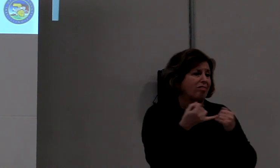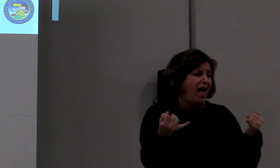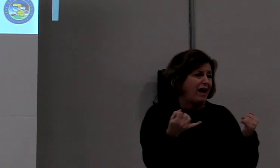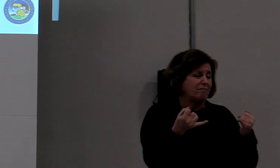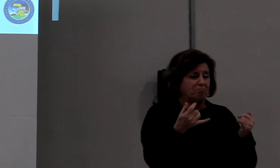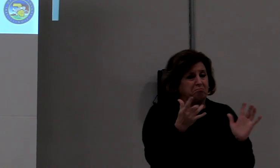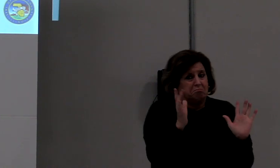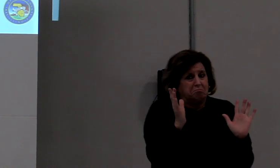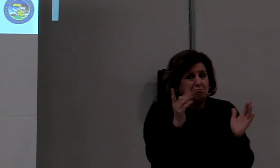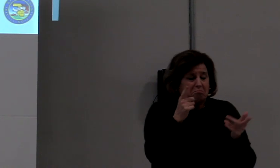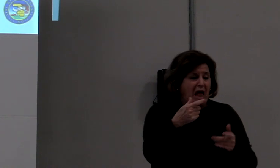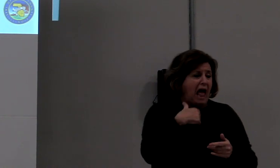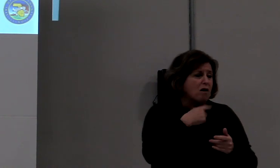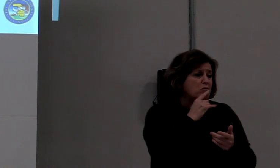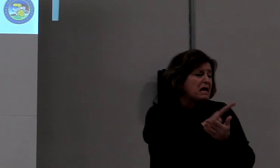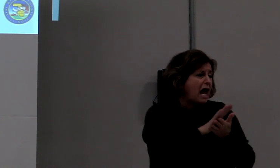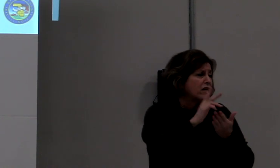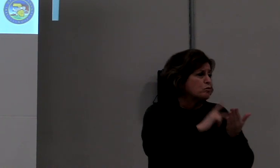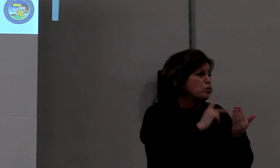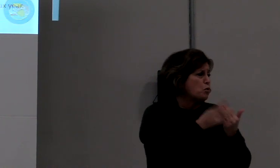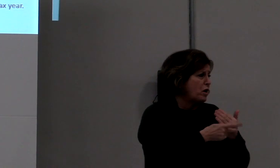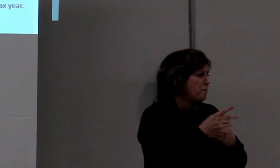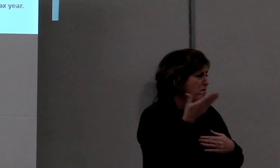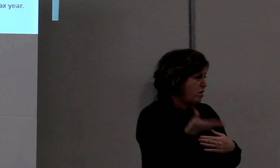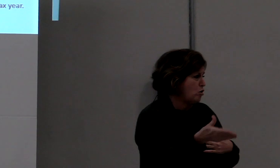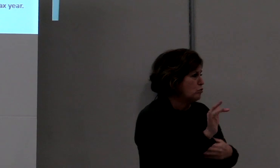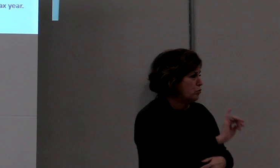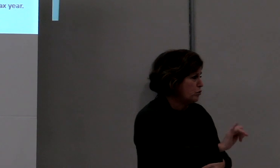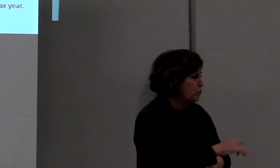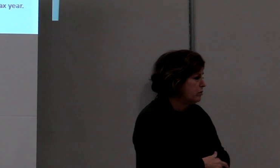assessor. They have a pretty nice program to do it as well.